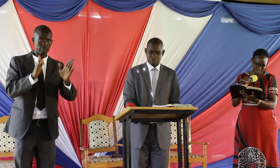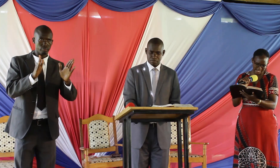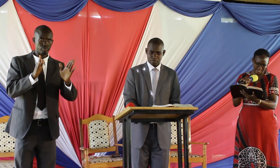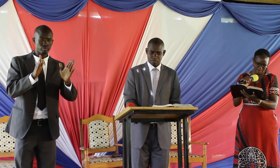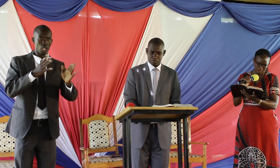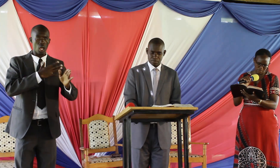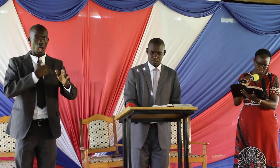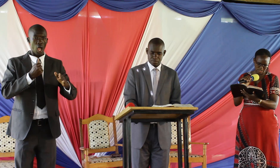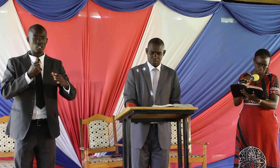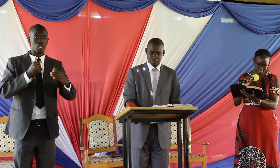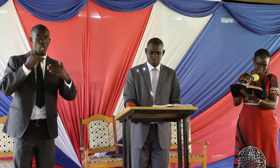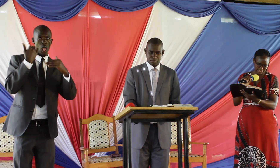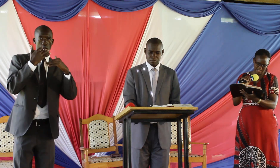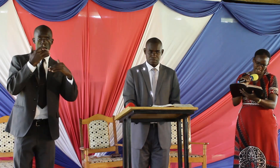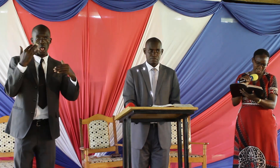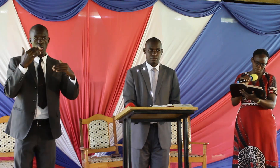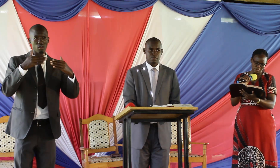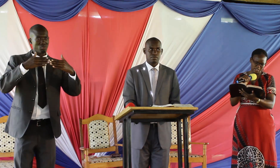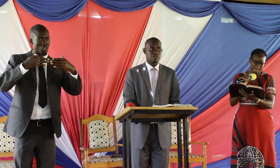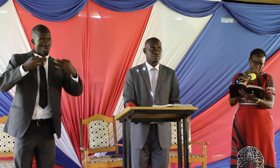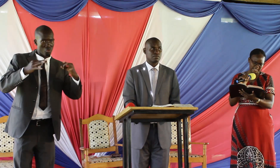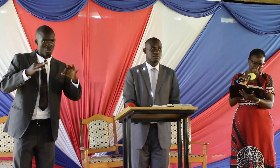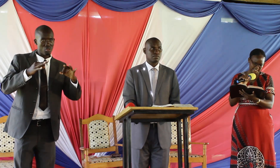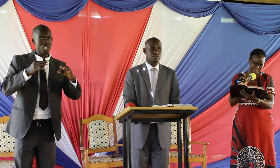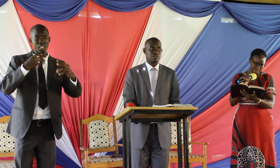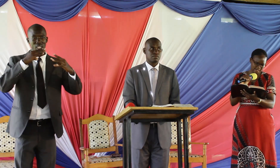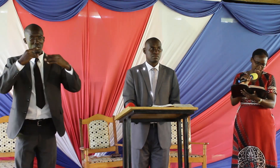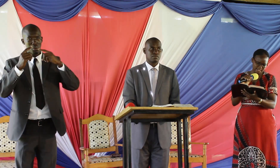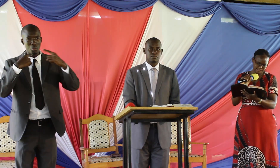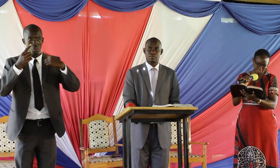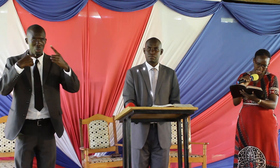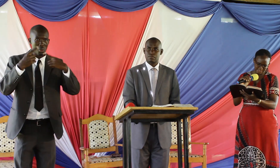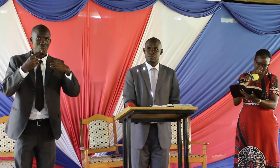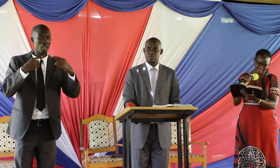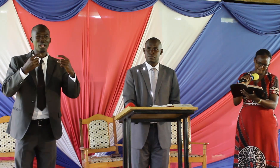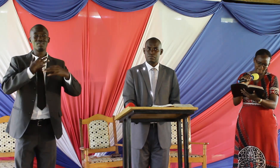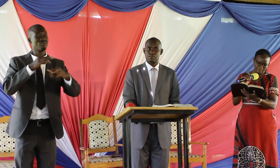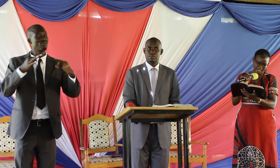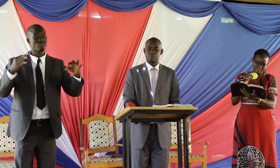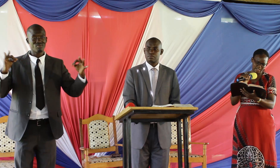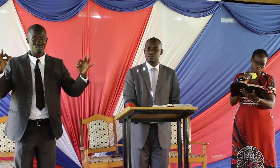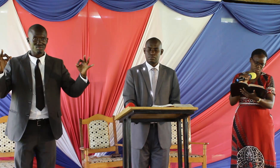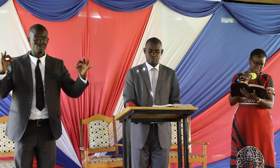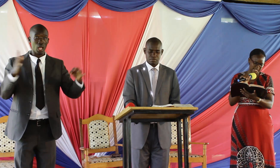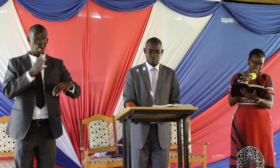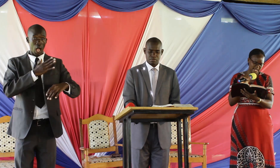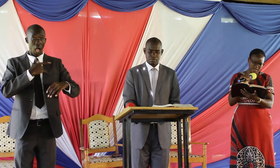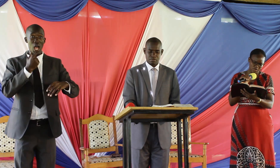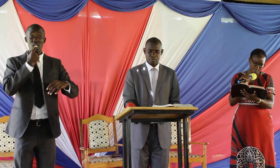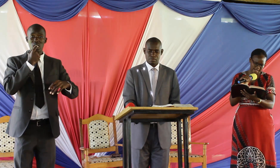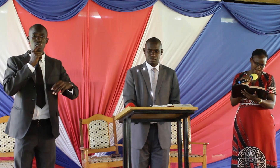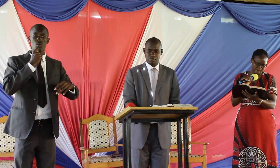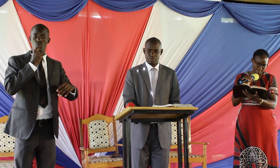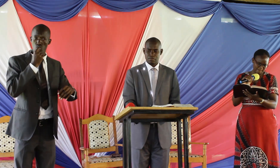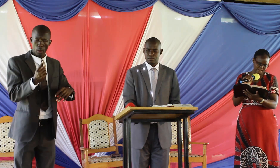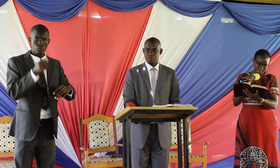string of his tongue was loosed, and he spoke plainly. And he charged them that they should tell